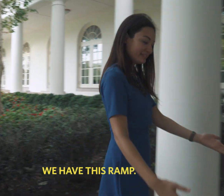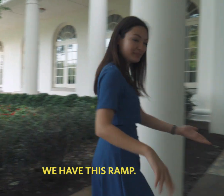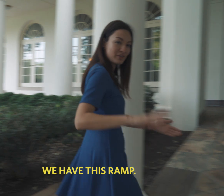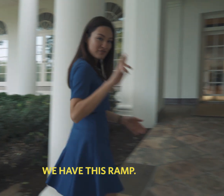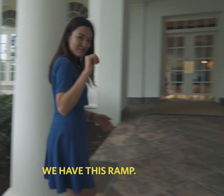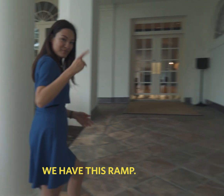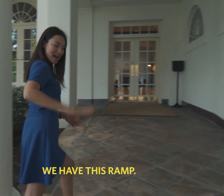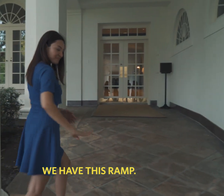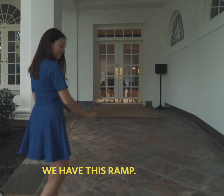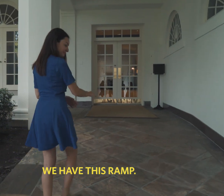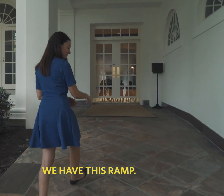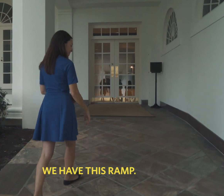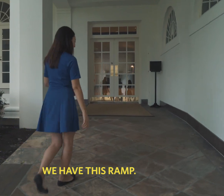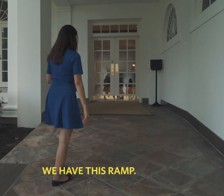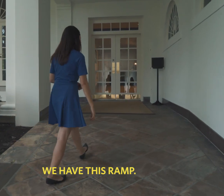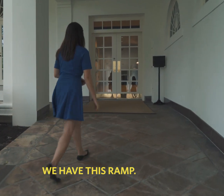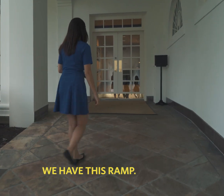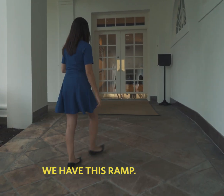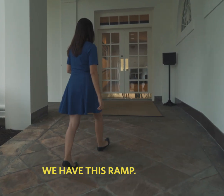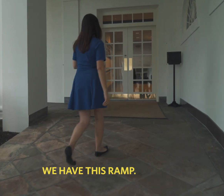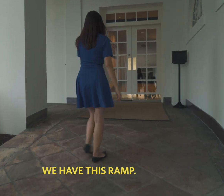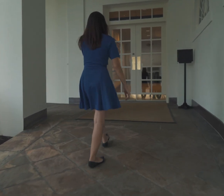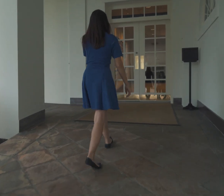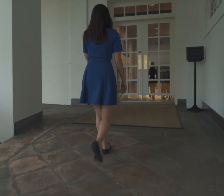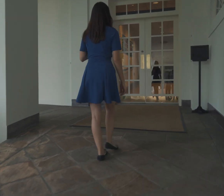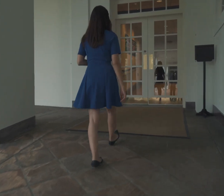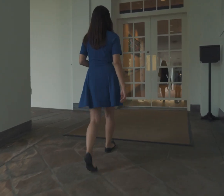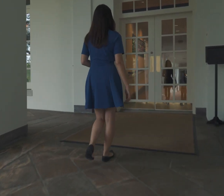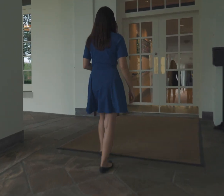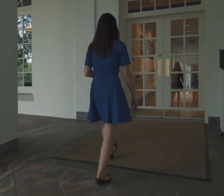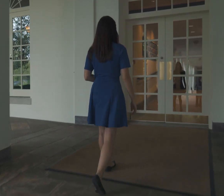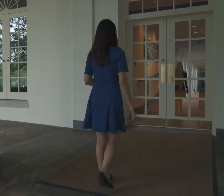we have this ramp Ms. Katz-Hernandez used to enter the colonnade.